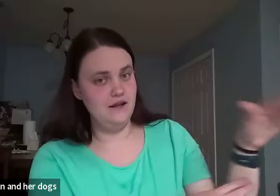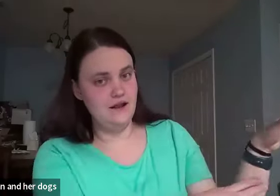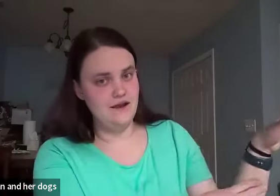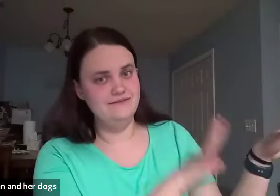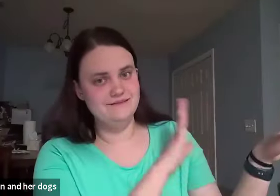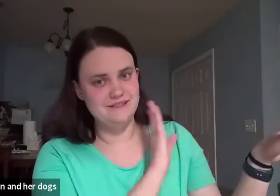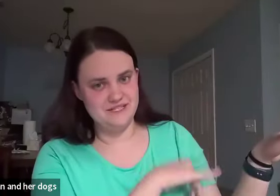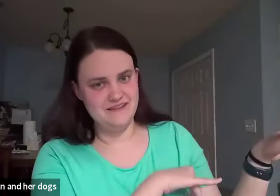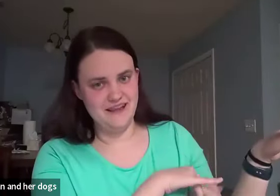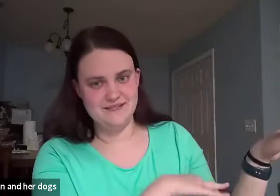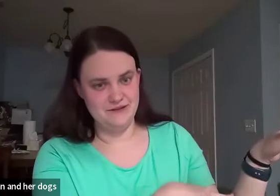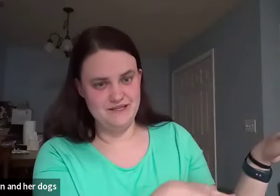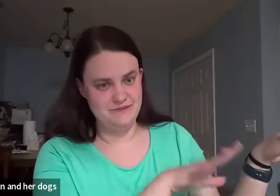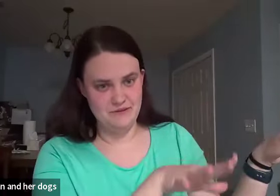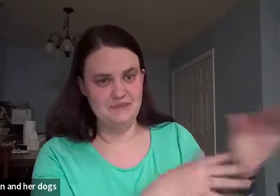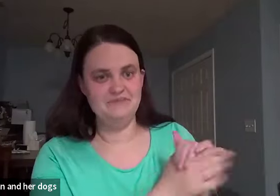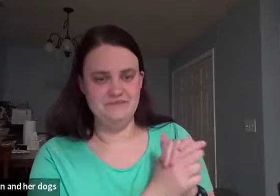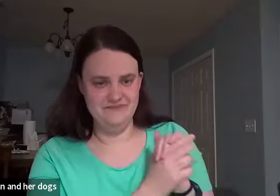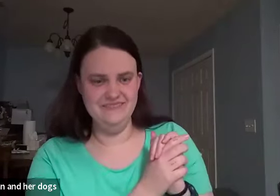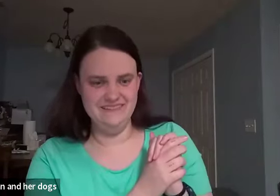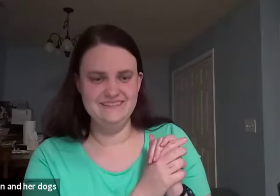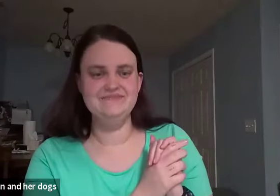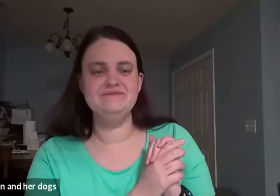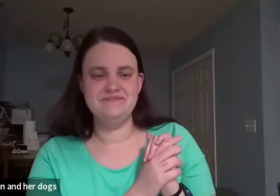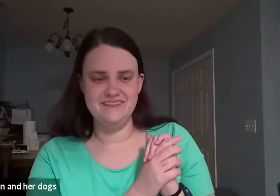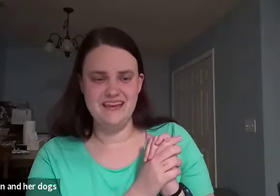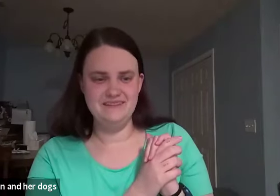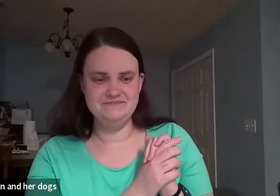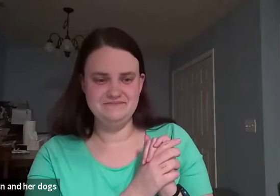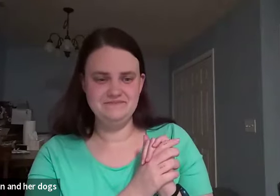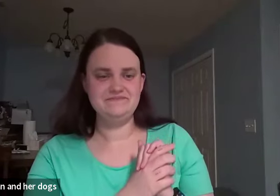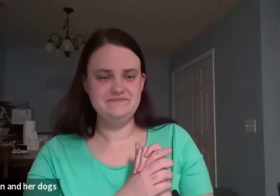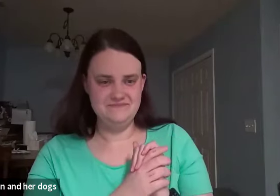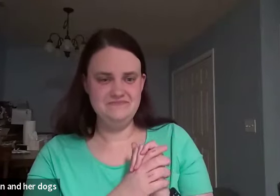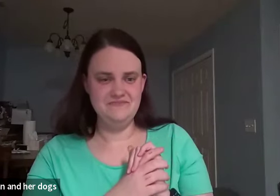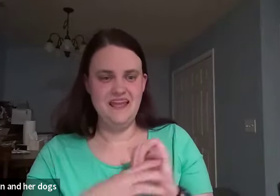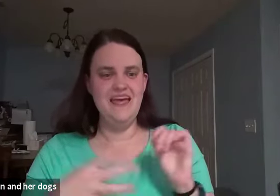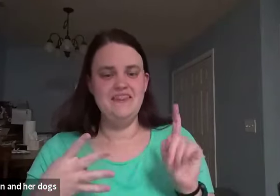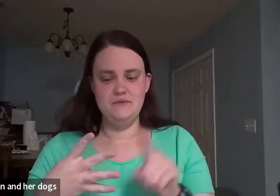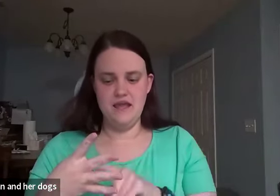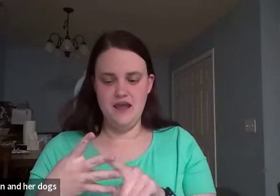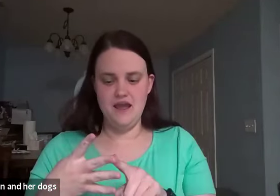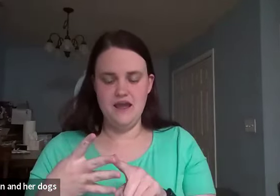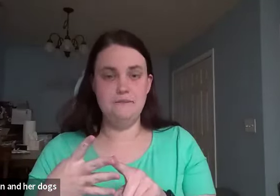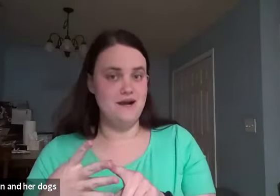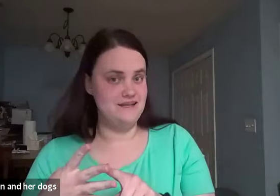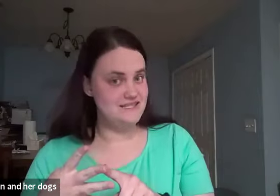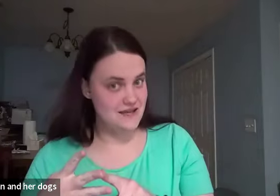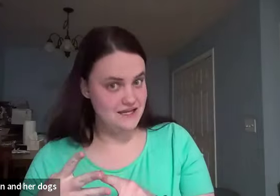da da to pretend like I spelled my name. Okay. Then we had my